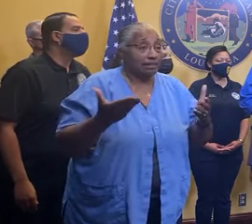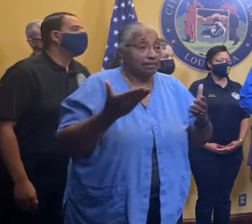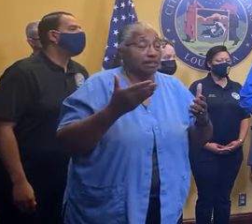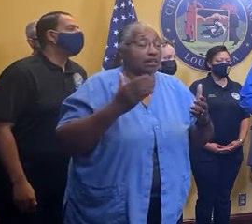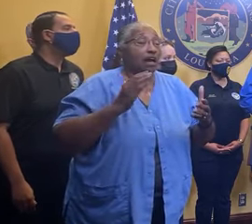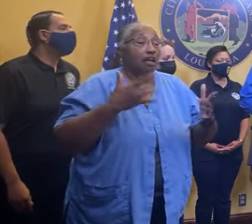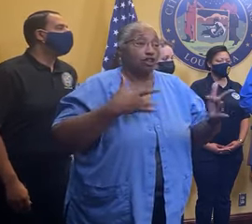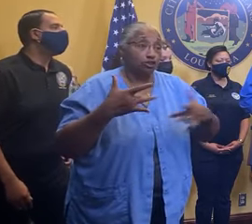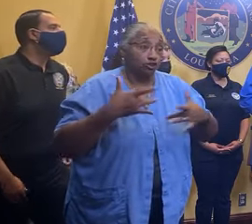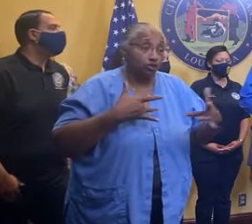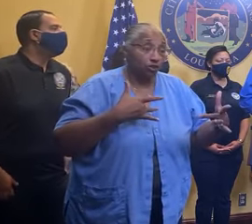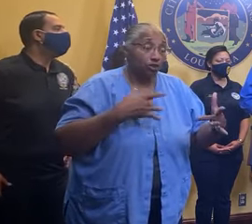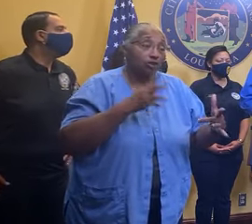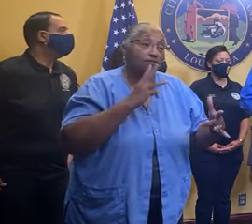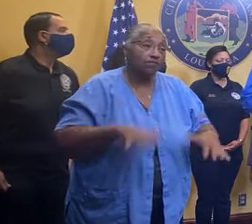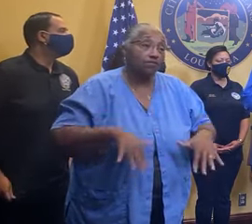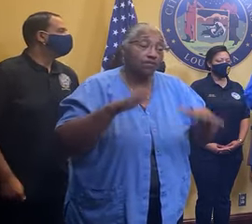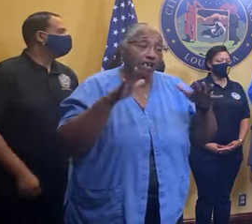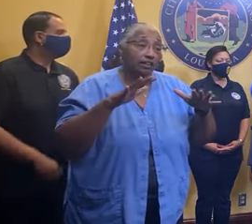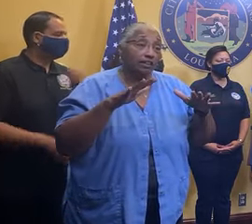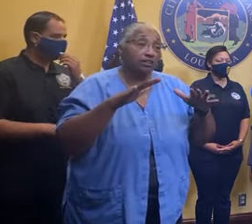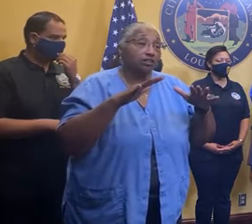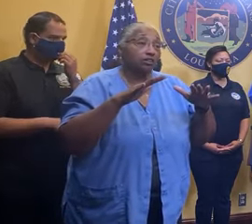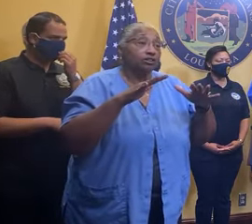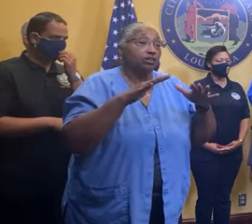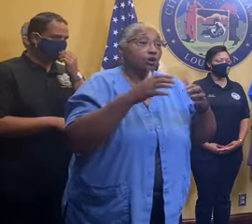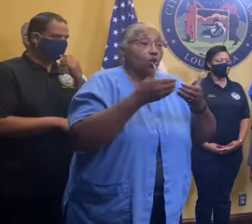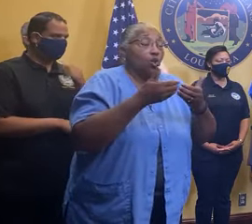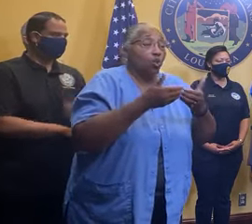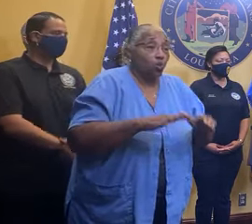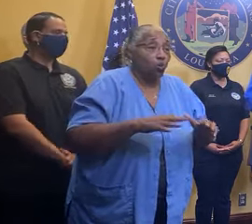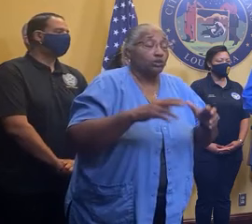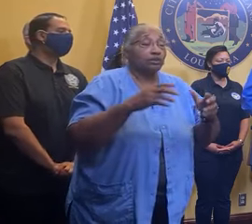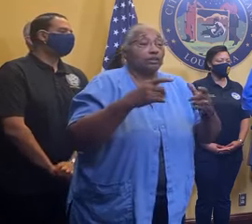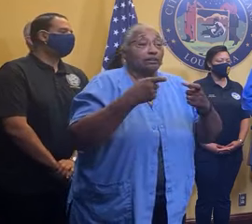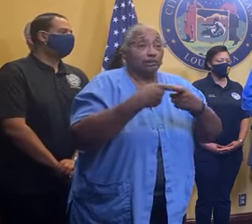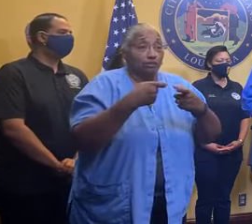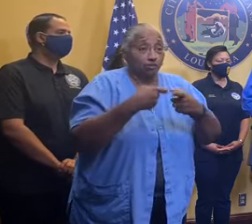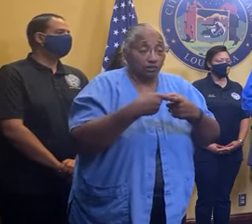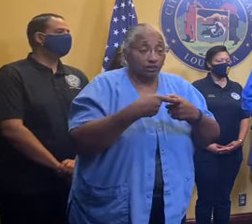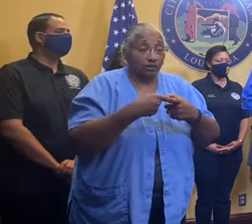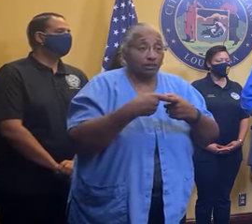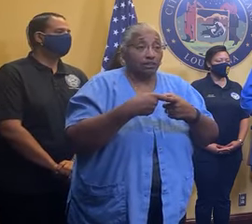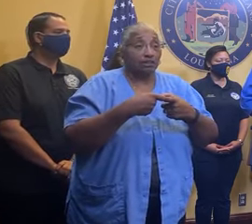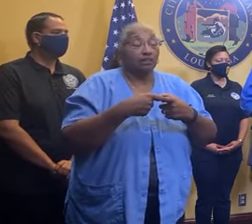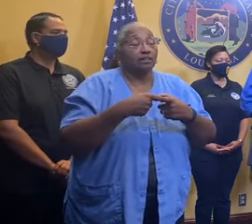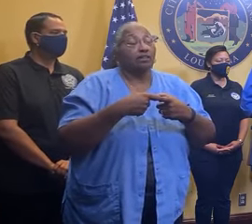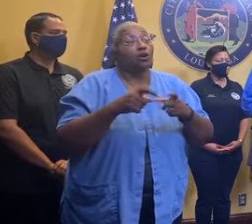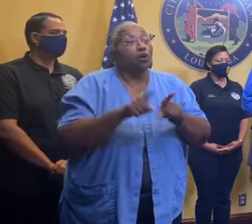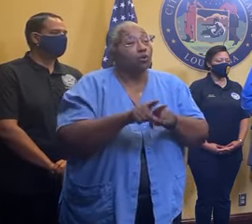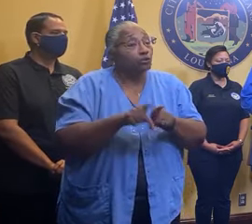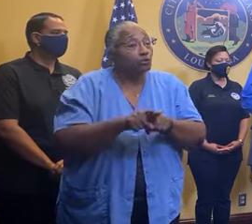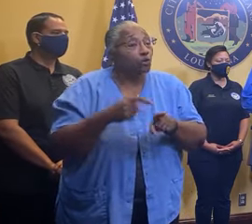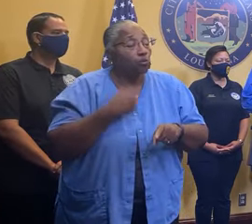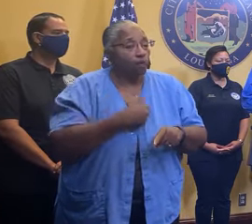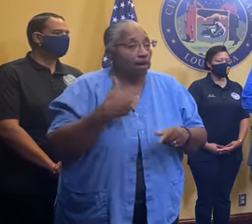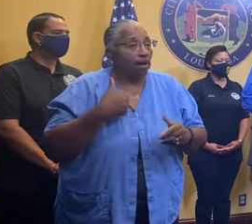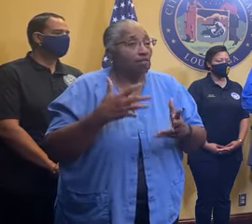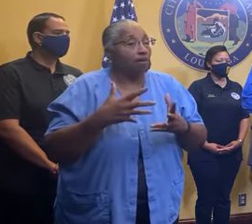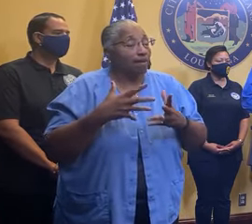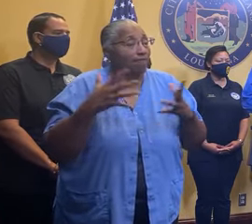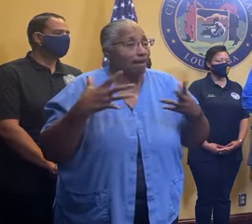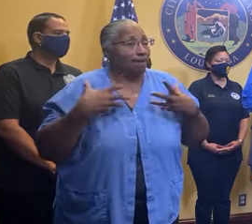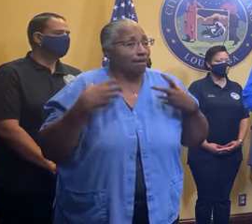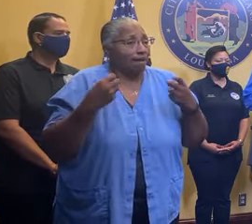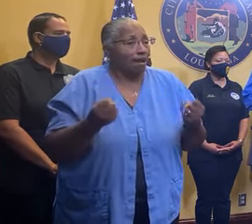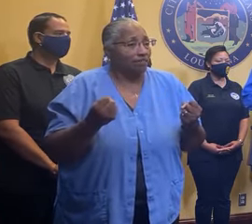power, flooding in certain parts that you have seen before when we have an excessive rate of rain throughout this city, but we have great, great confidence.